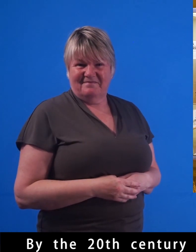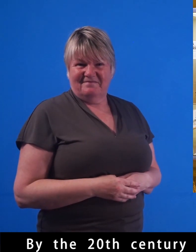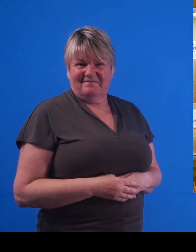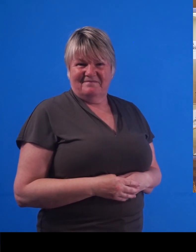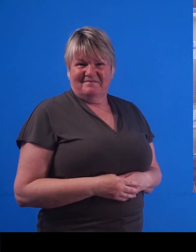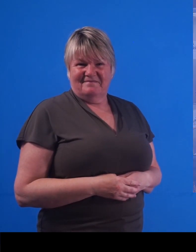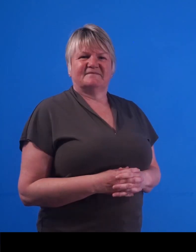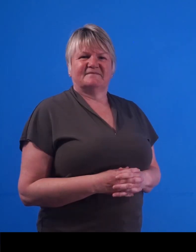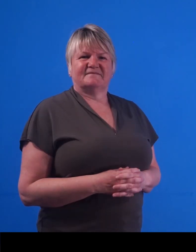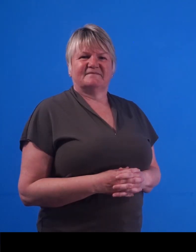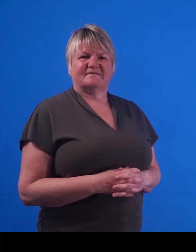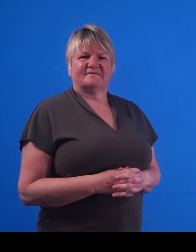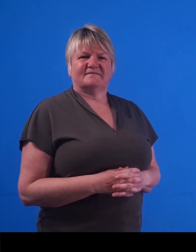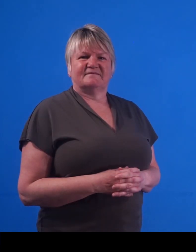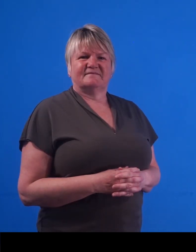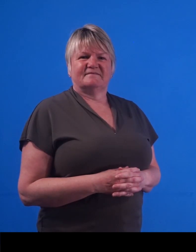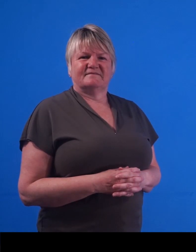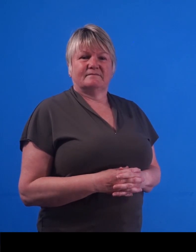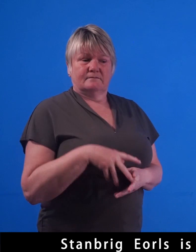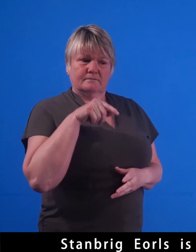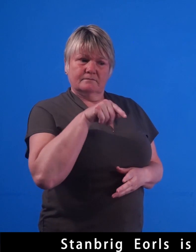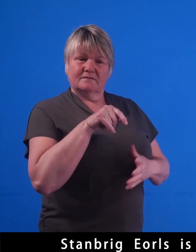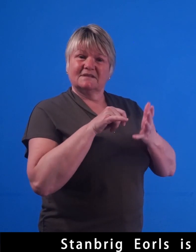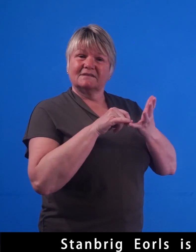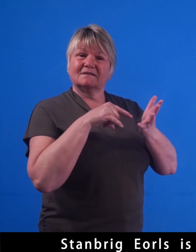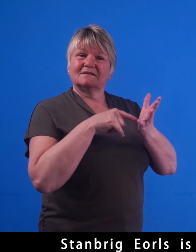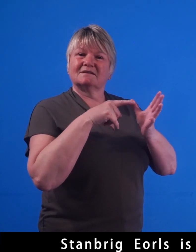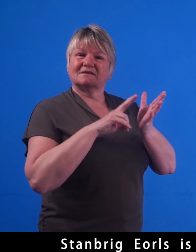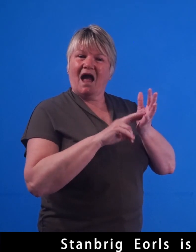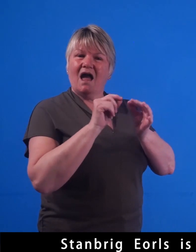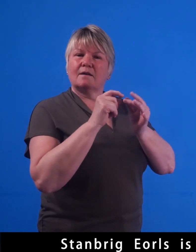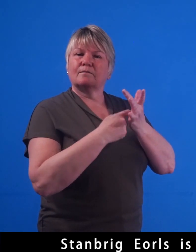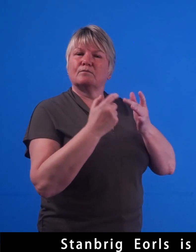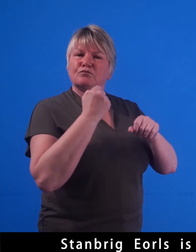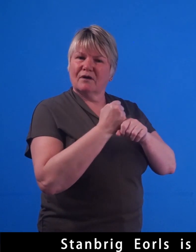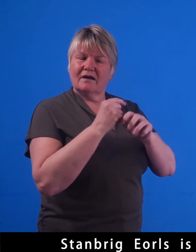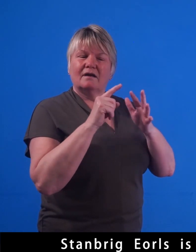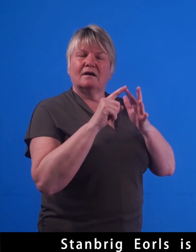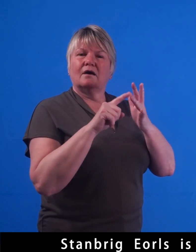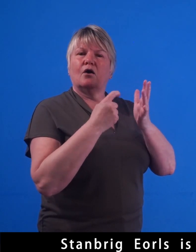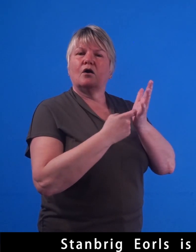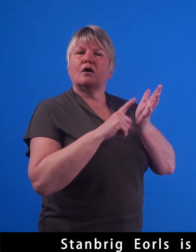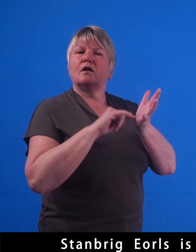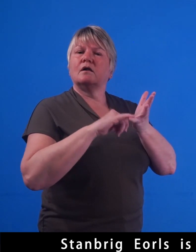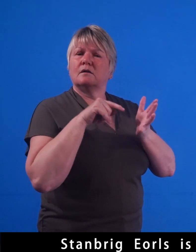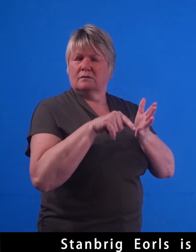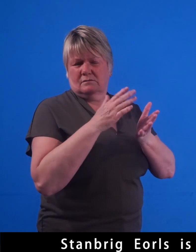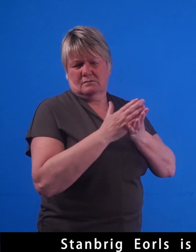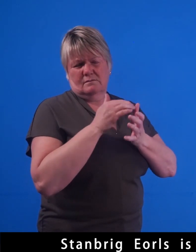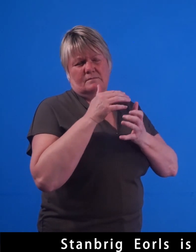Stanbrigg Earl's is the largest doll's